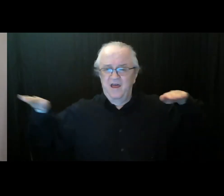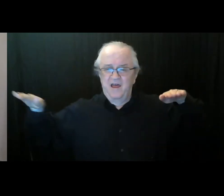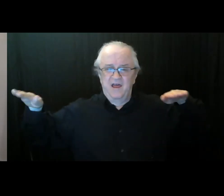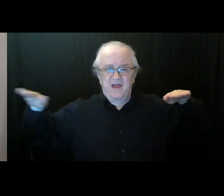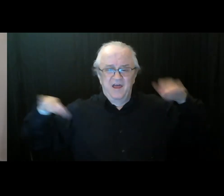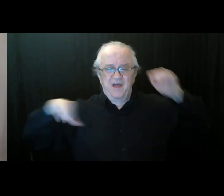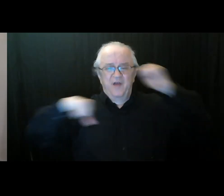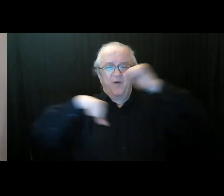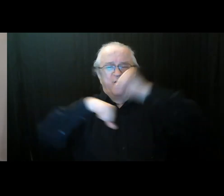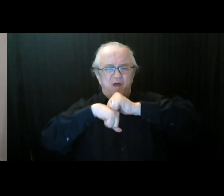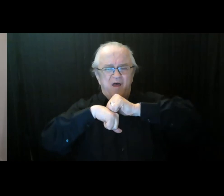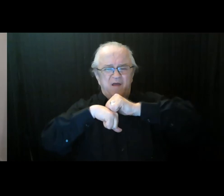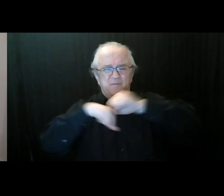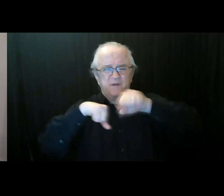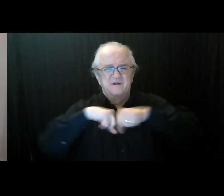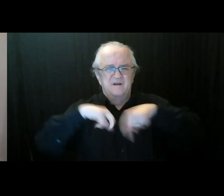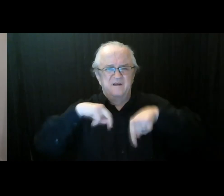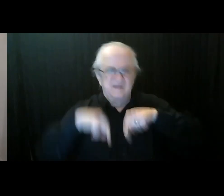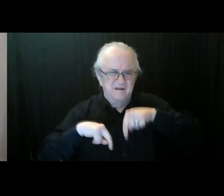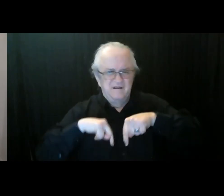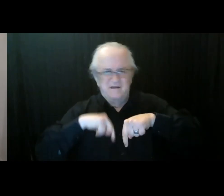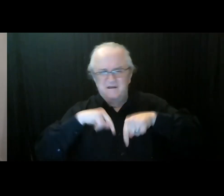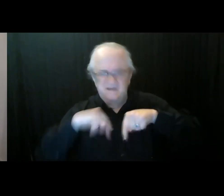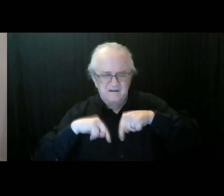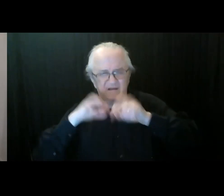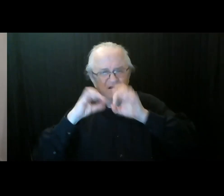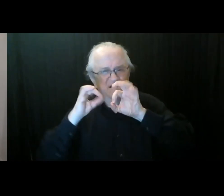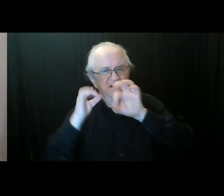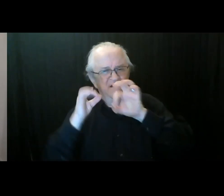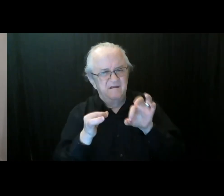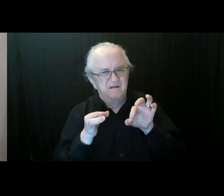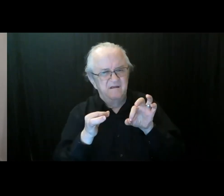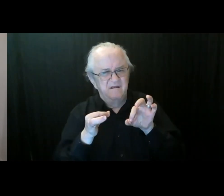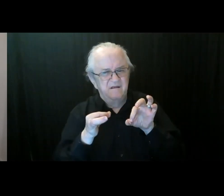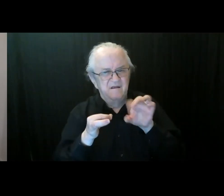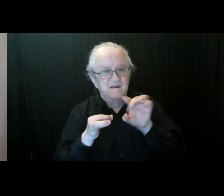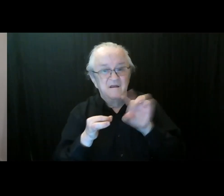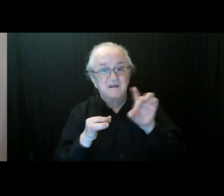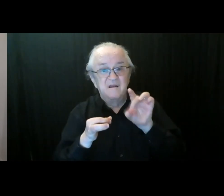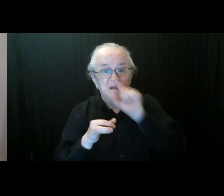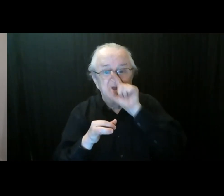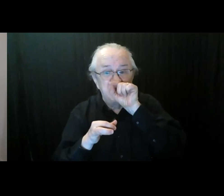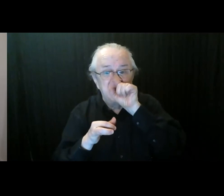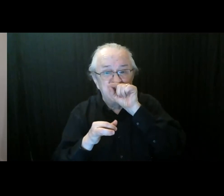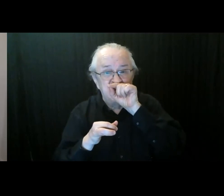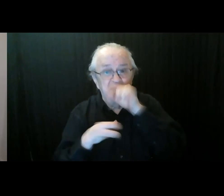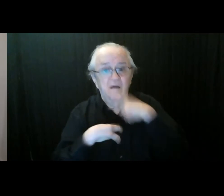limping. When I looked back, Dickie Peep was limping